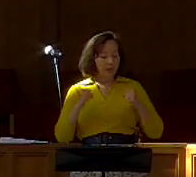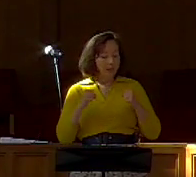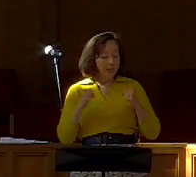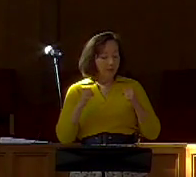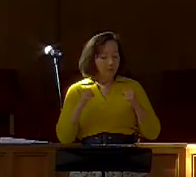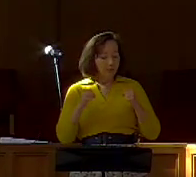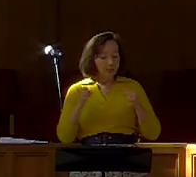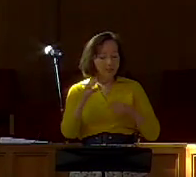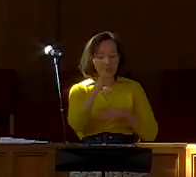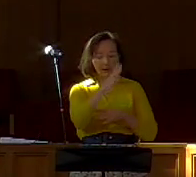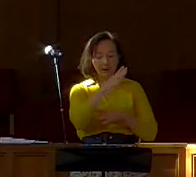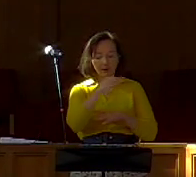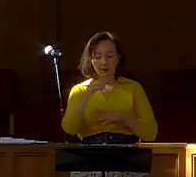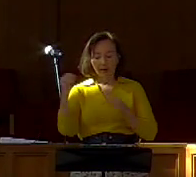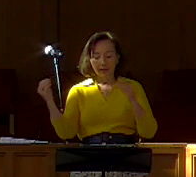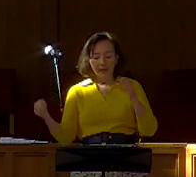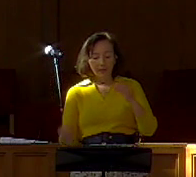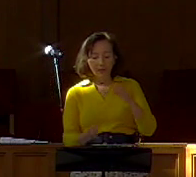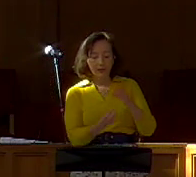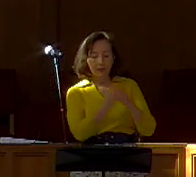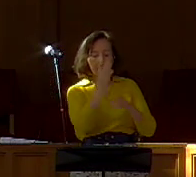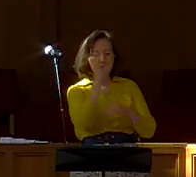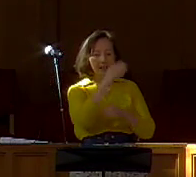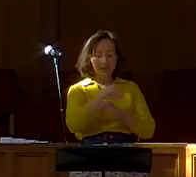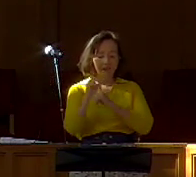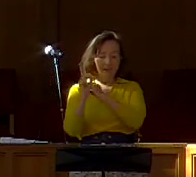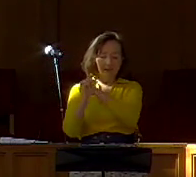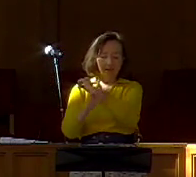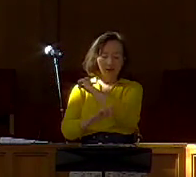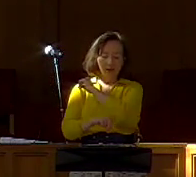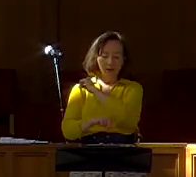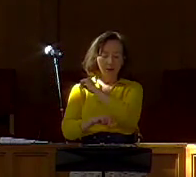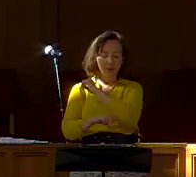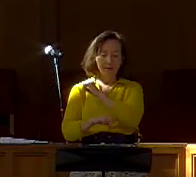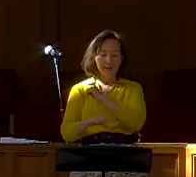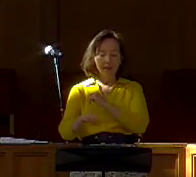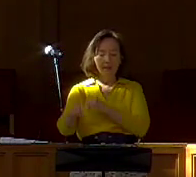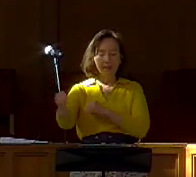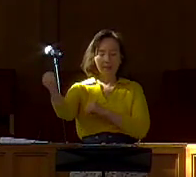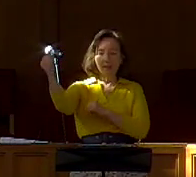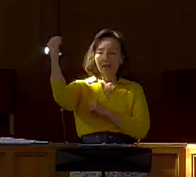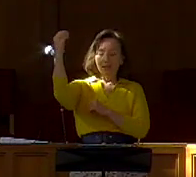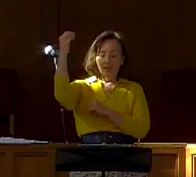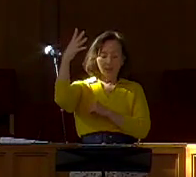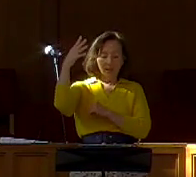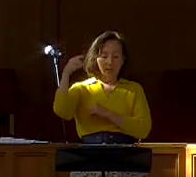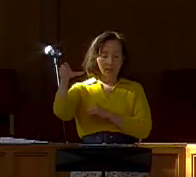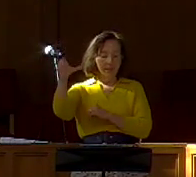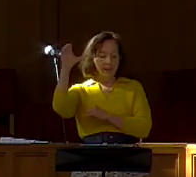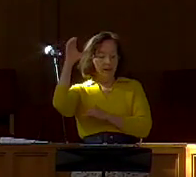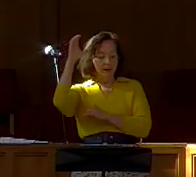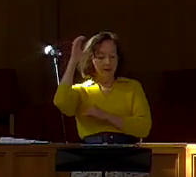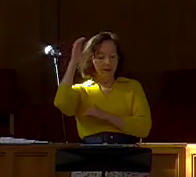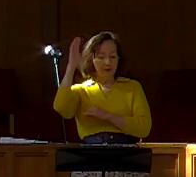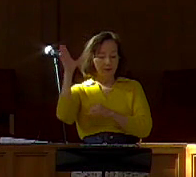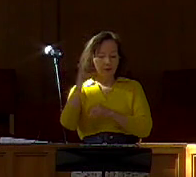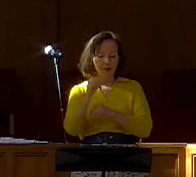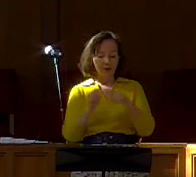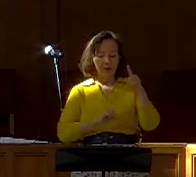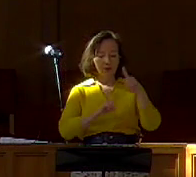Summer and winter and springtime and harvest, sun, moon,